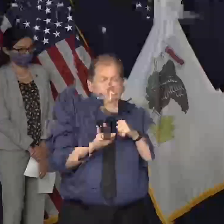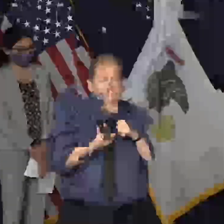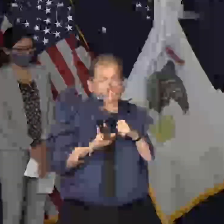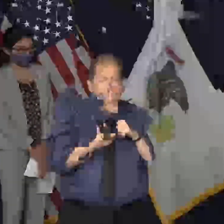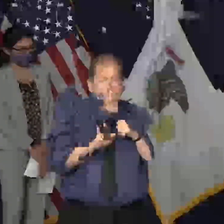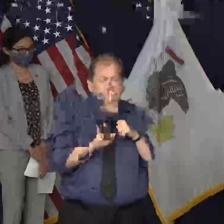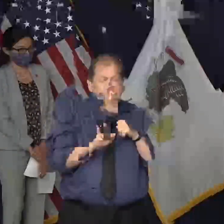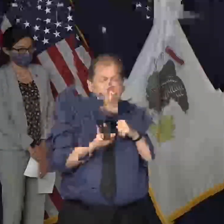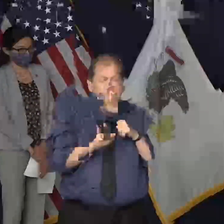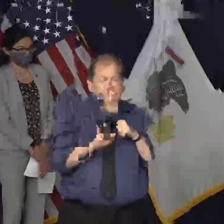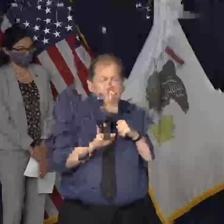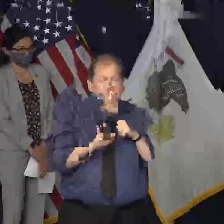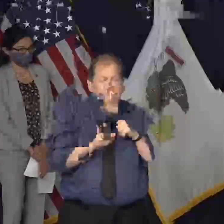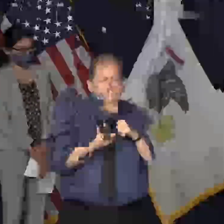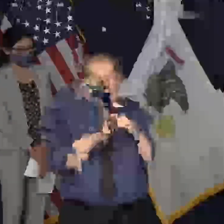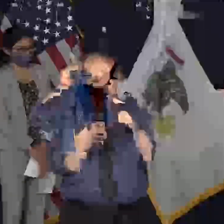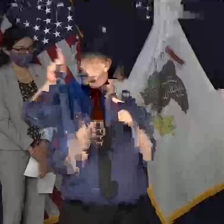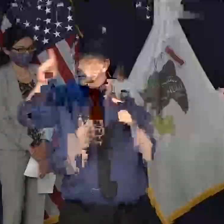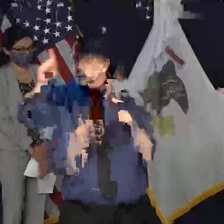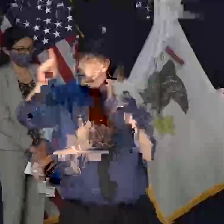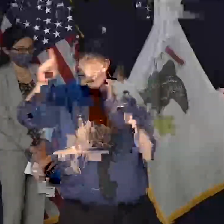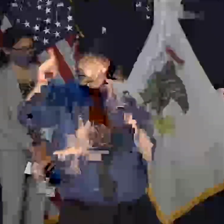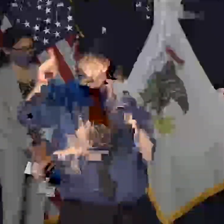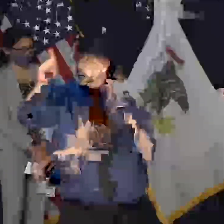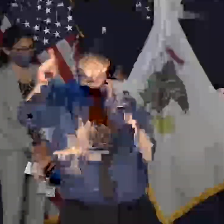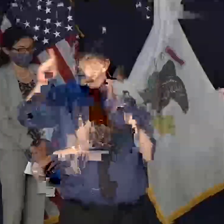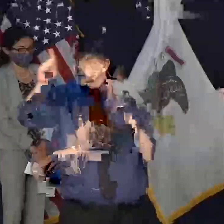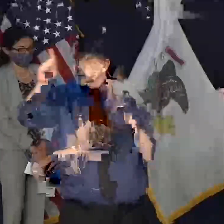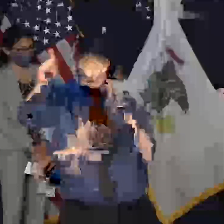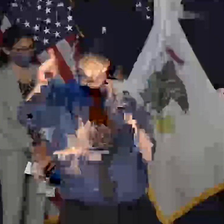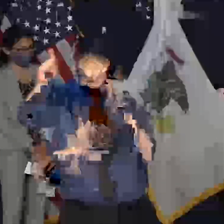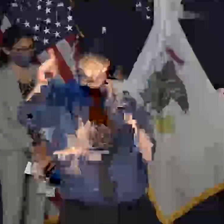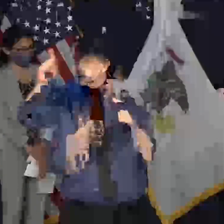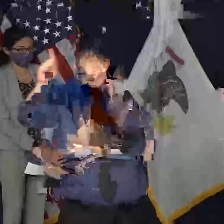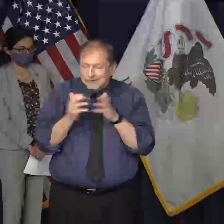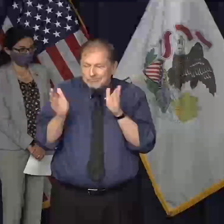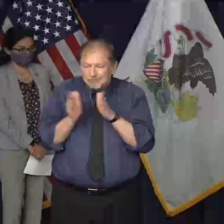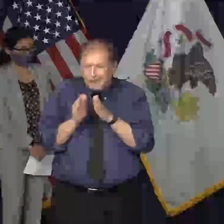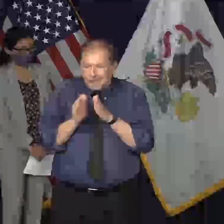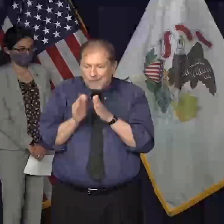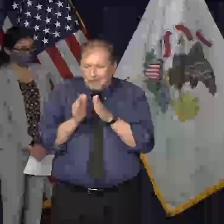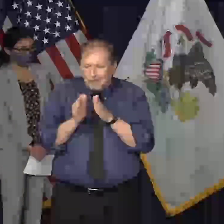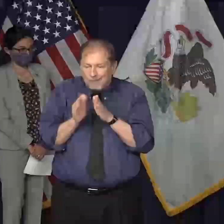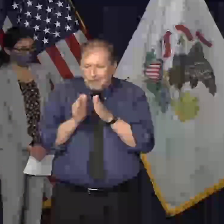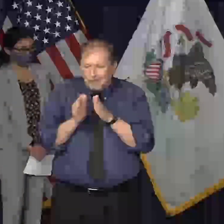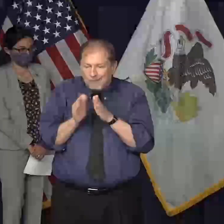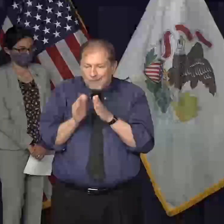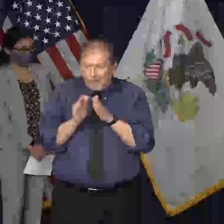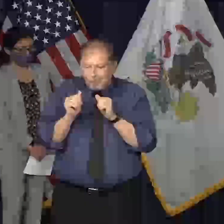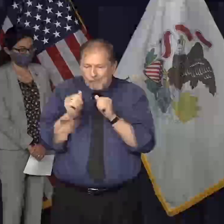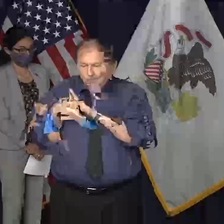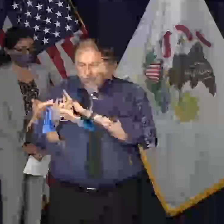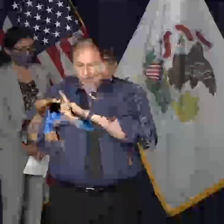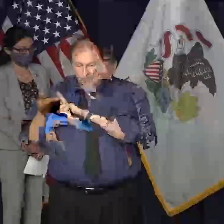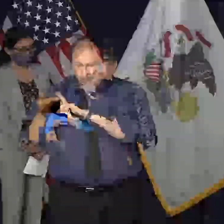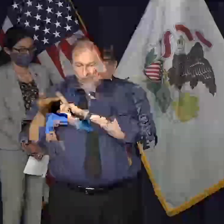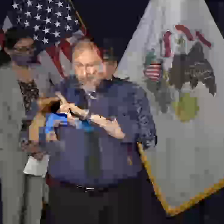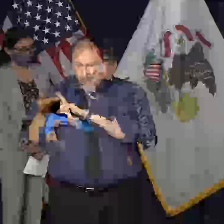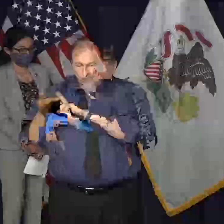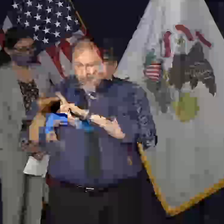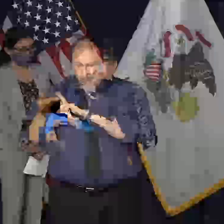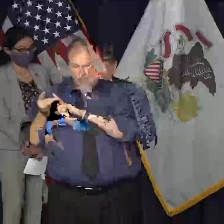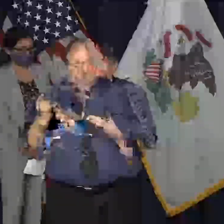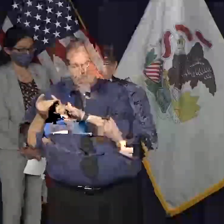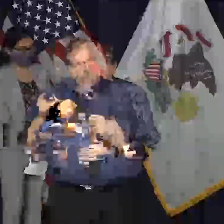smaller apartment units that make self-isolating much more difficult. To support our residents who need help